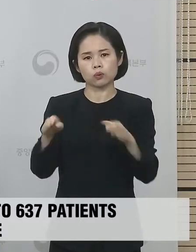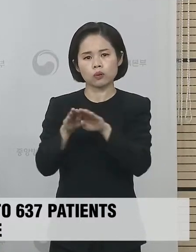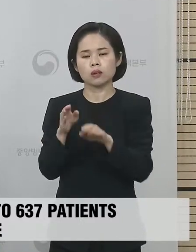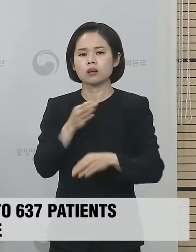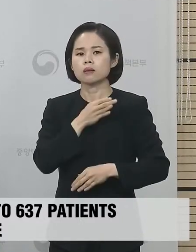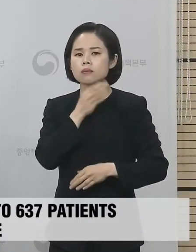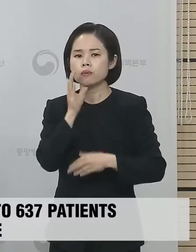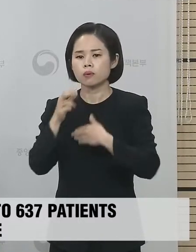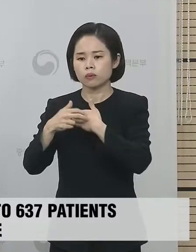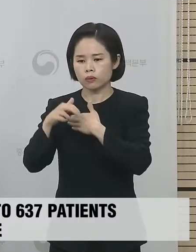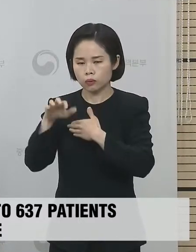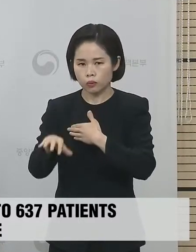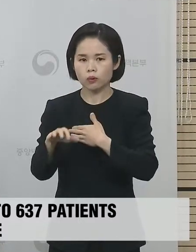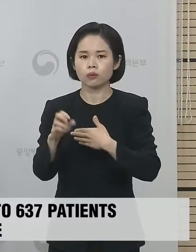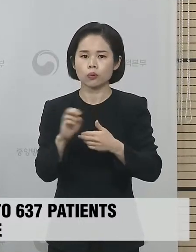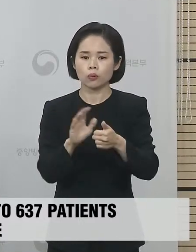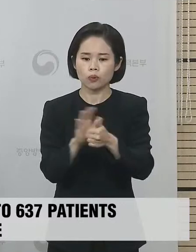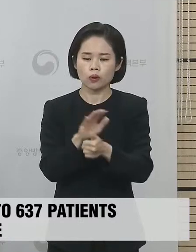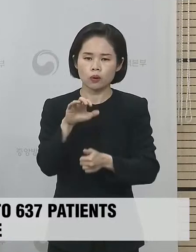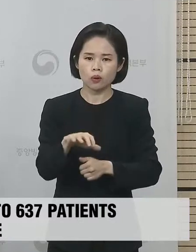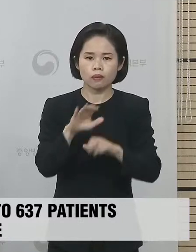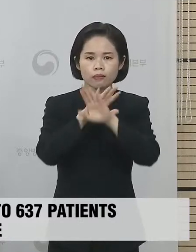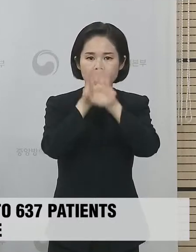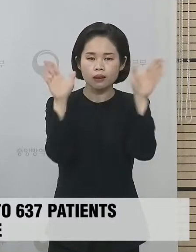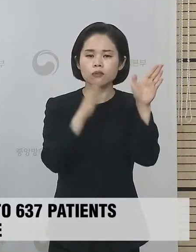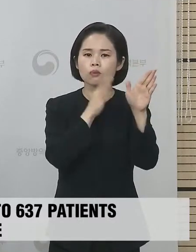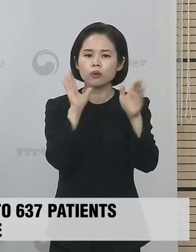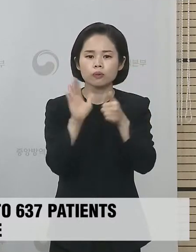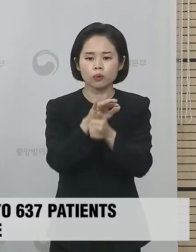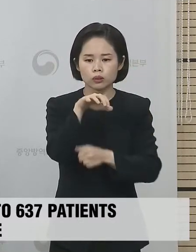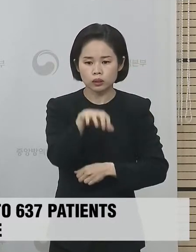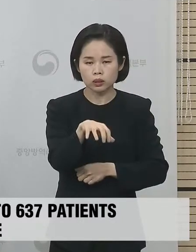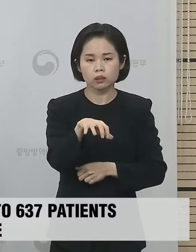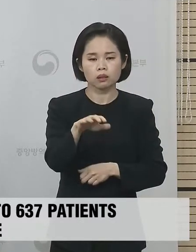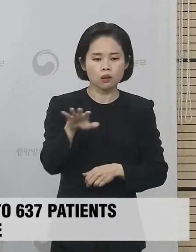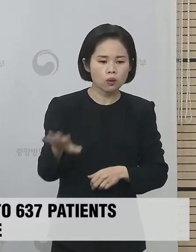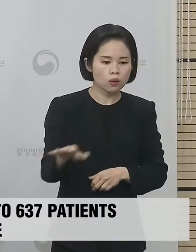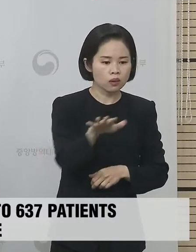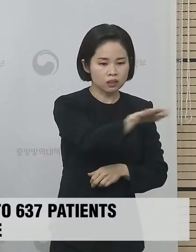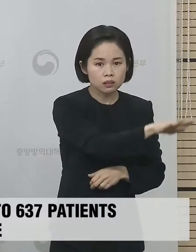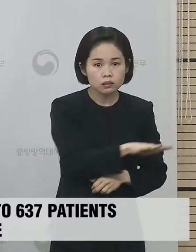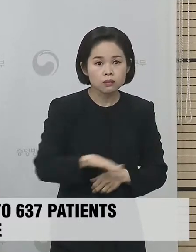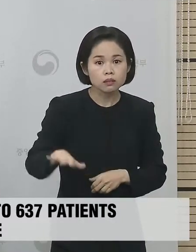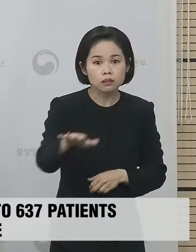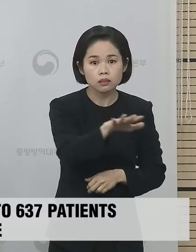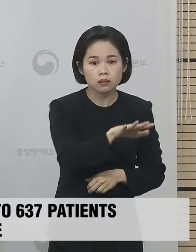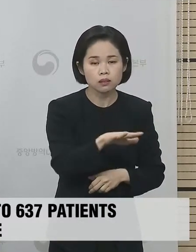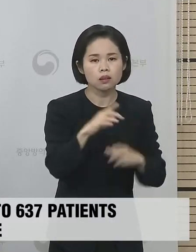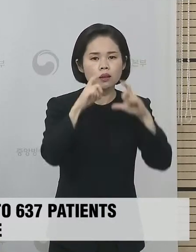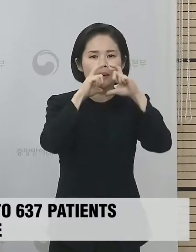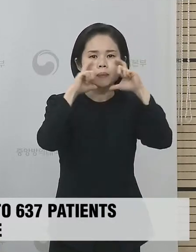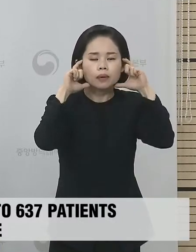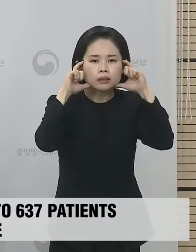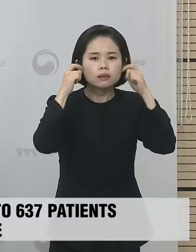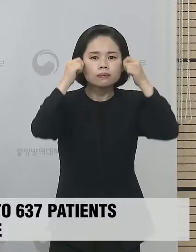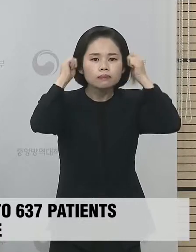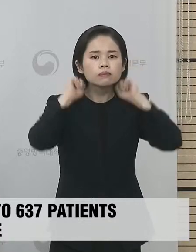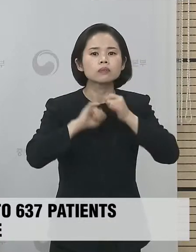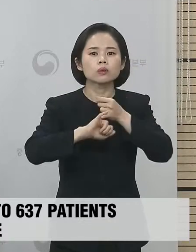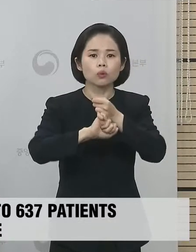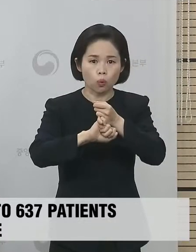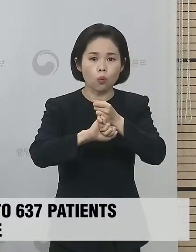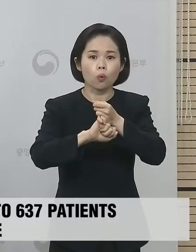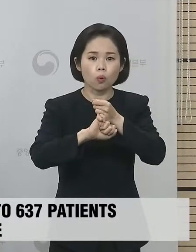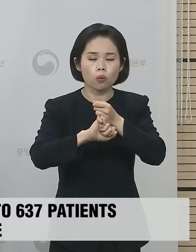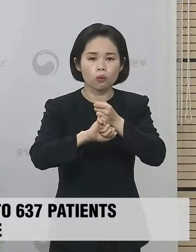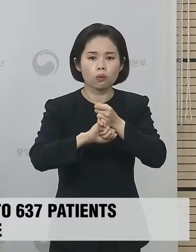hospitals and nursing hospitals, as well as long-term care centers, it is very important that you wear a face mask. And